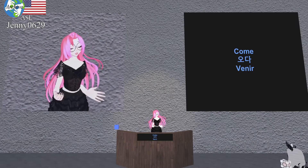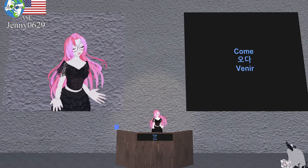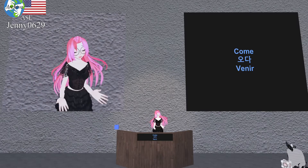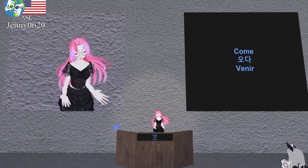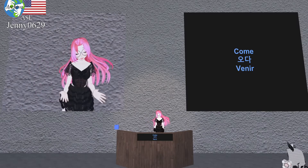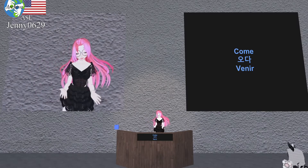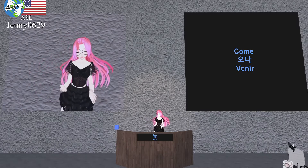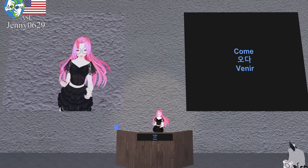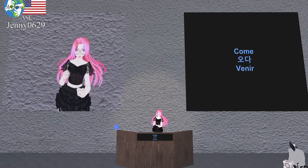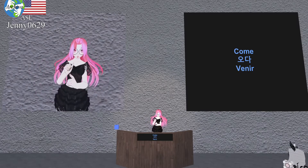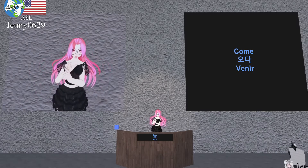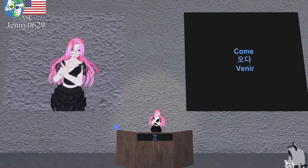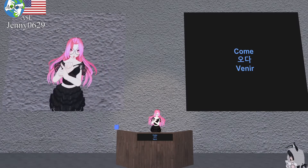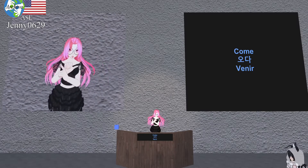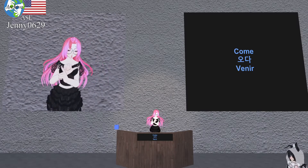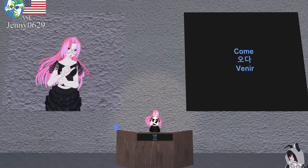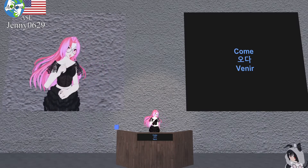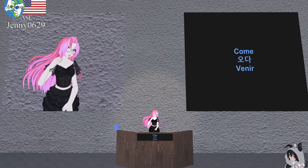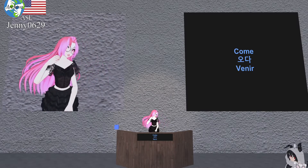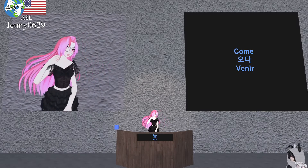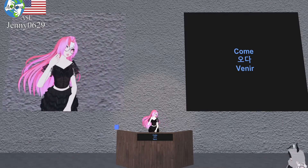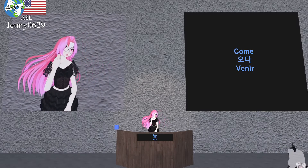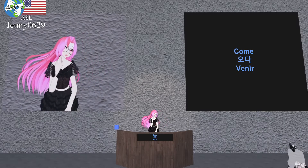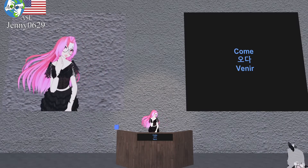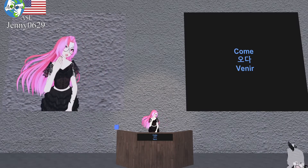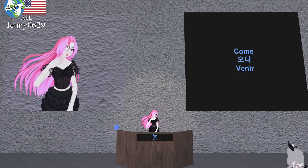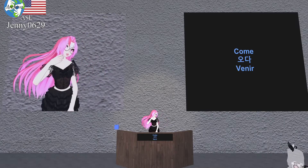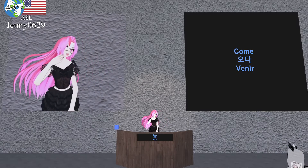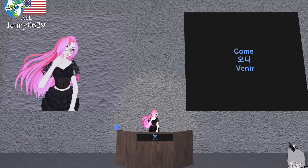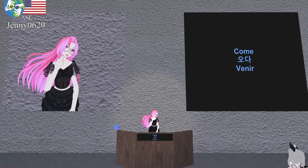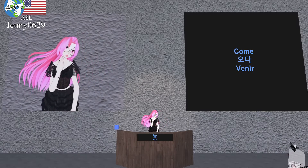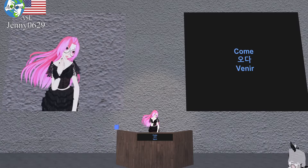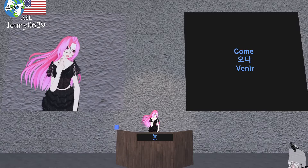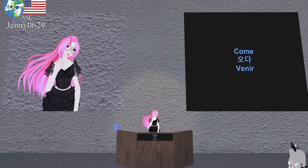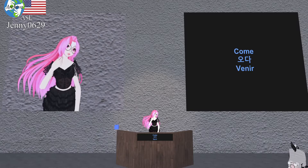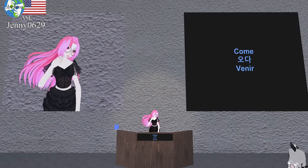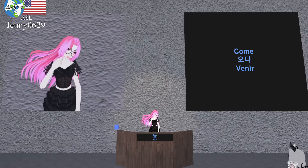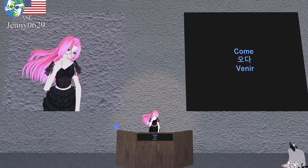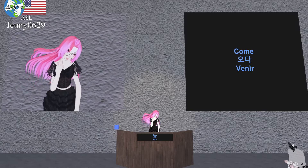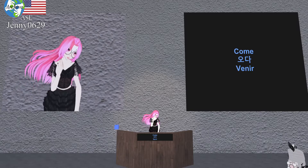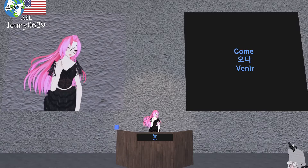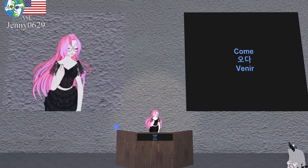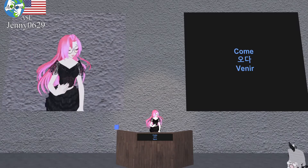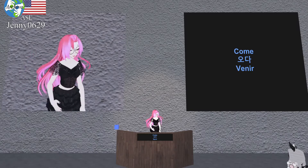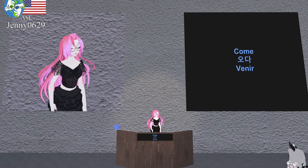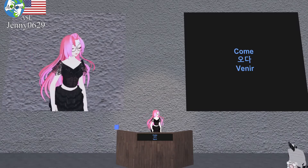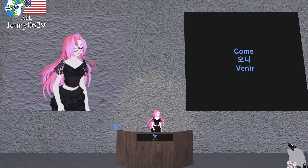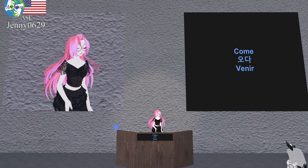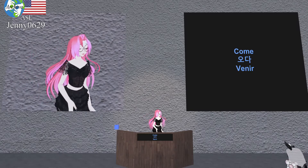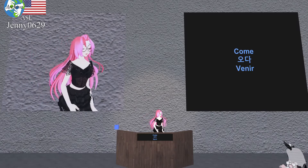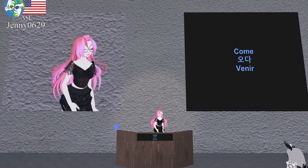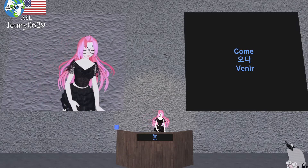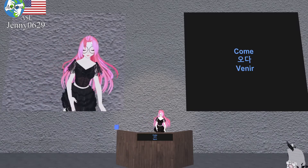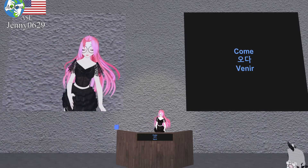bit similar, but the main difference is that mistake is a Y hand and shy can be more of like this type of hand.